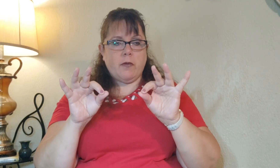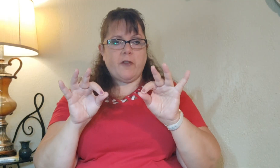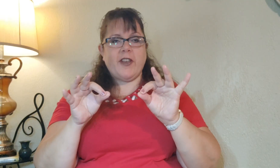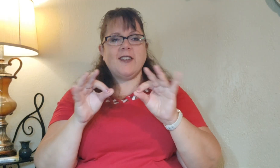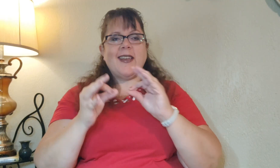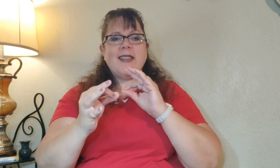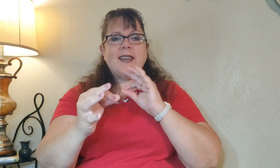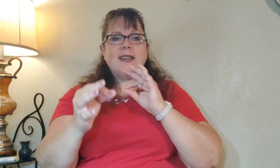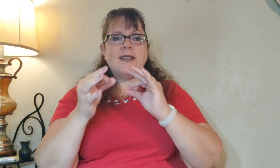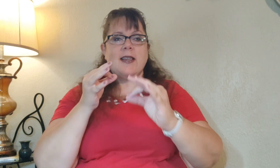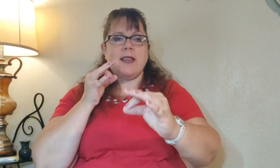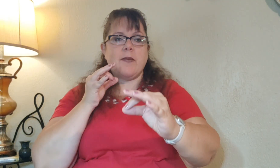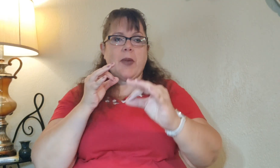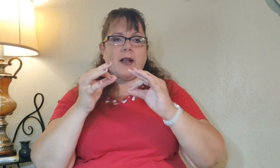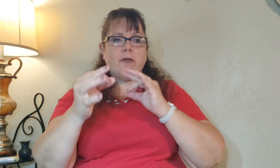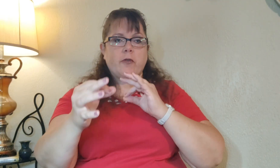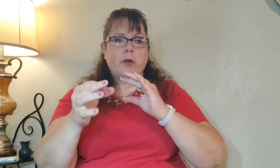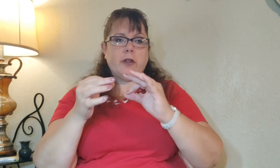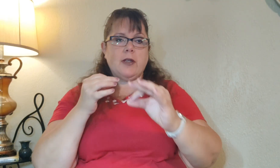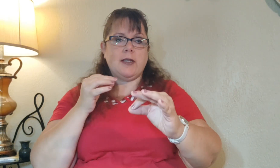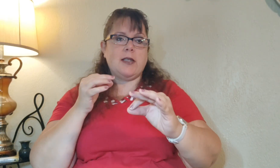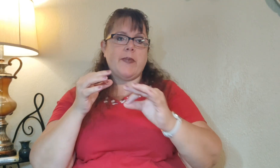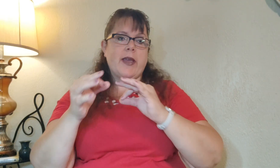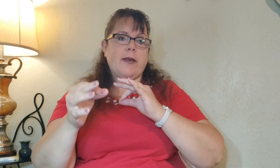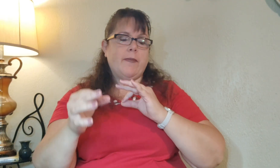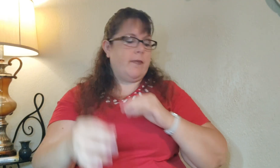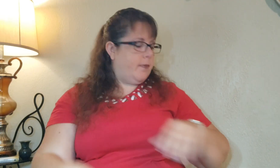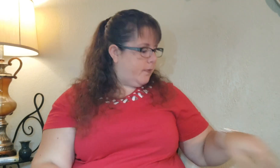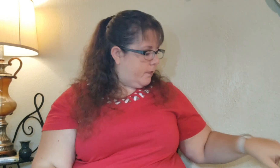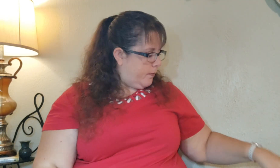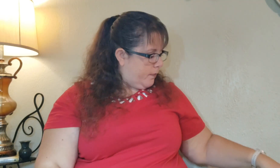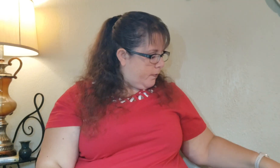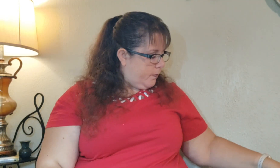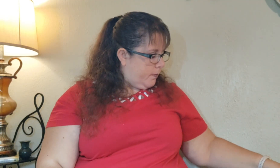your fingers like this and then back and forth, debate.